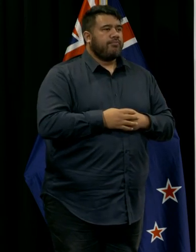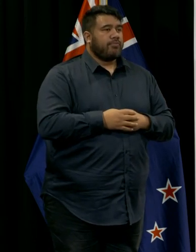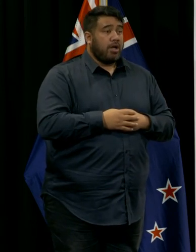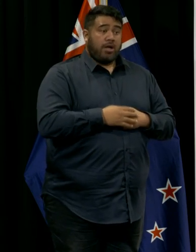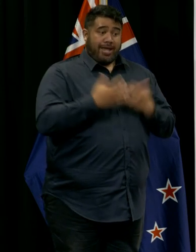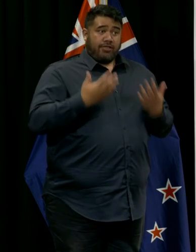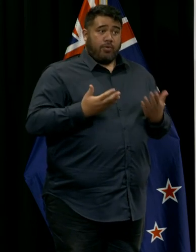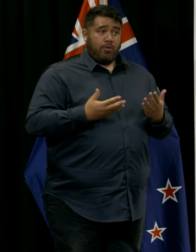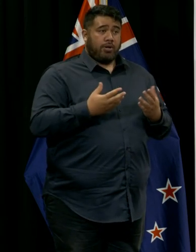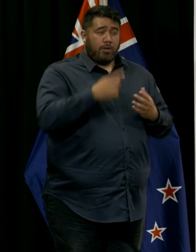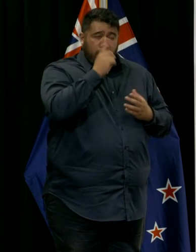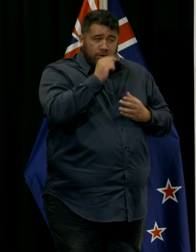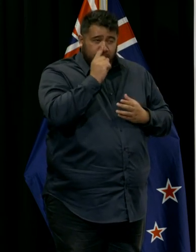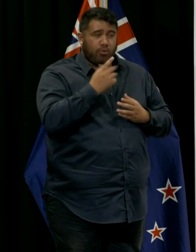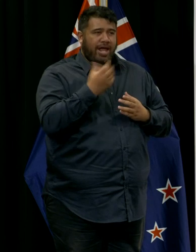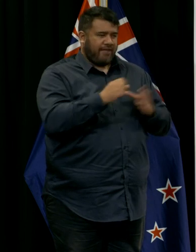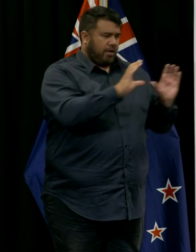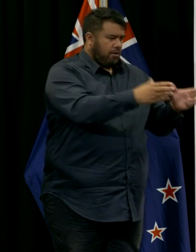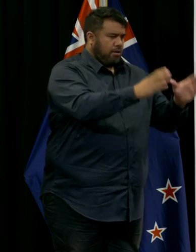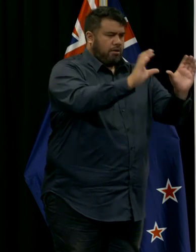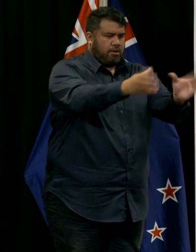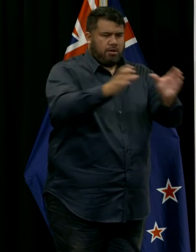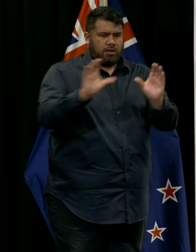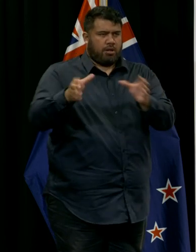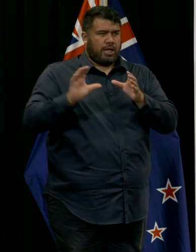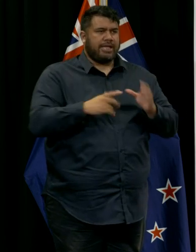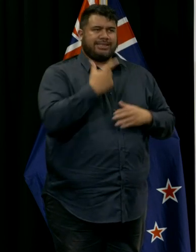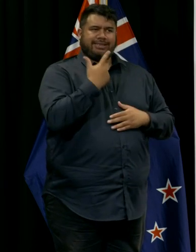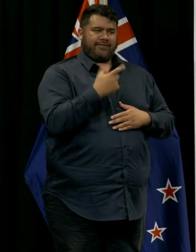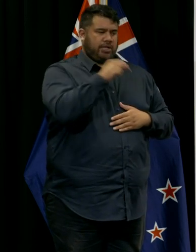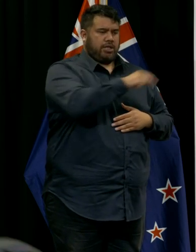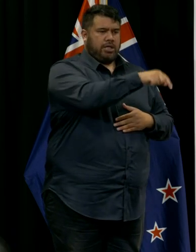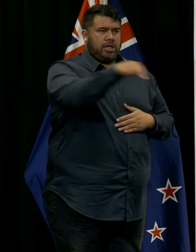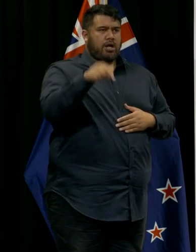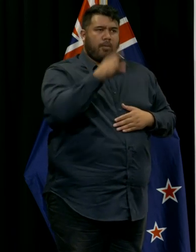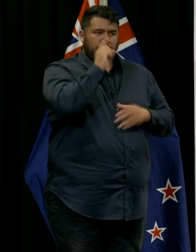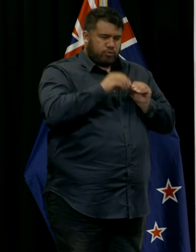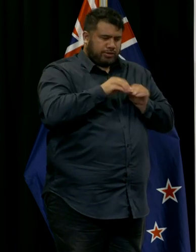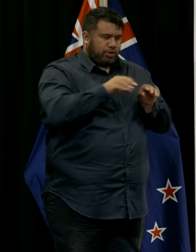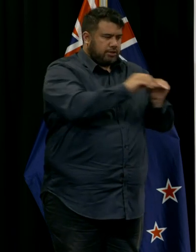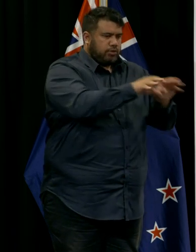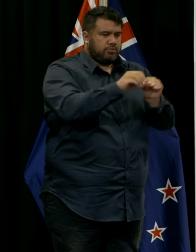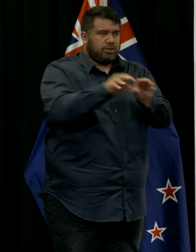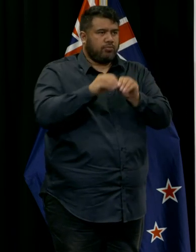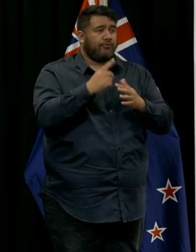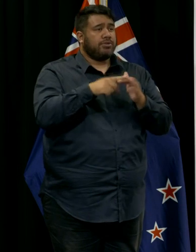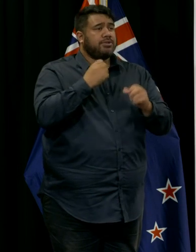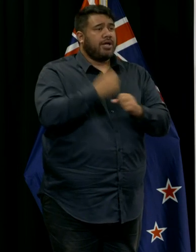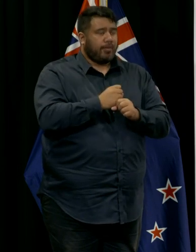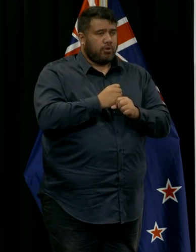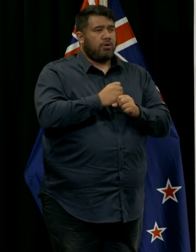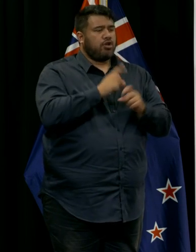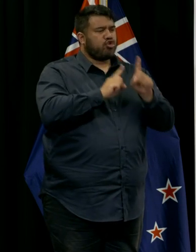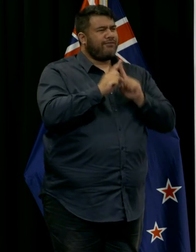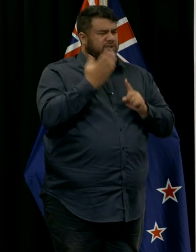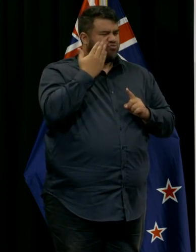clusters. As yesterday, there is the Marist College in Auckland and the World Hereford Conference